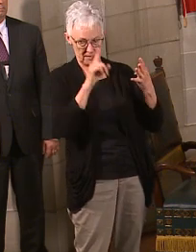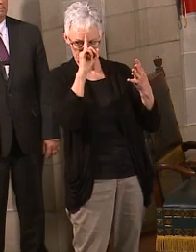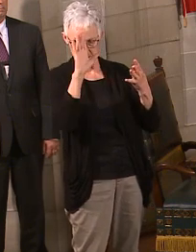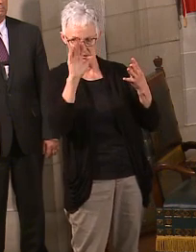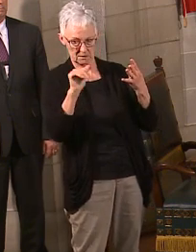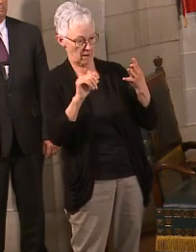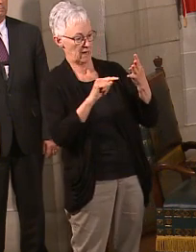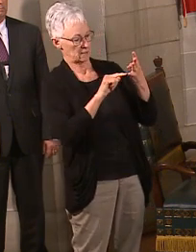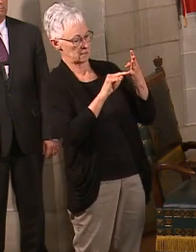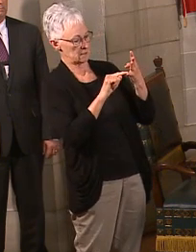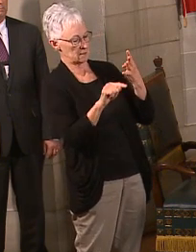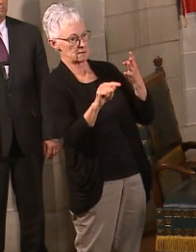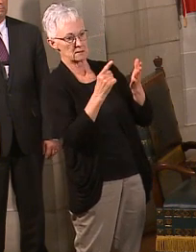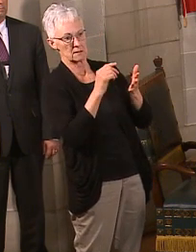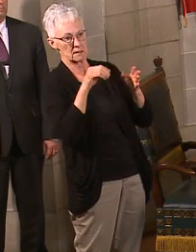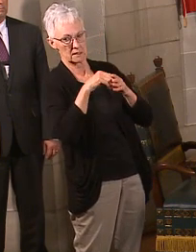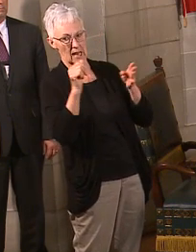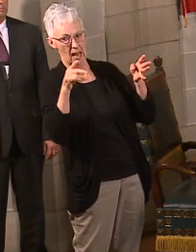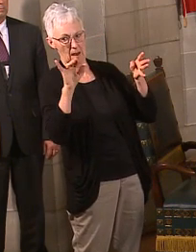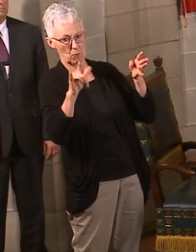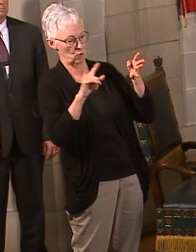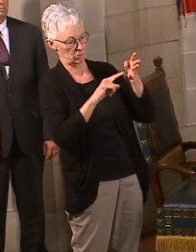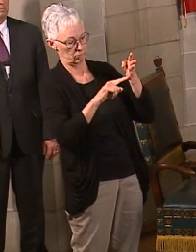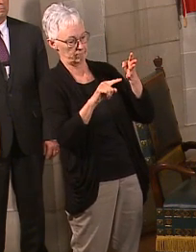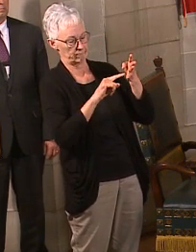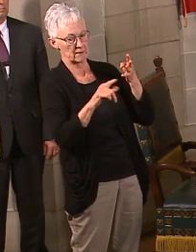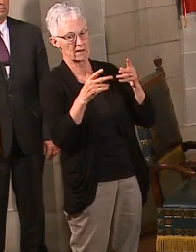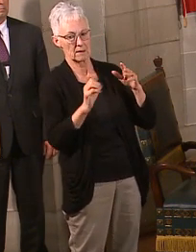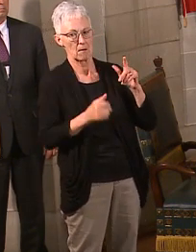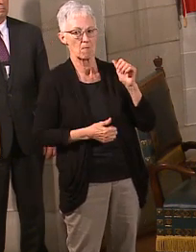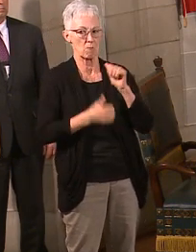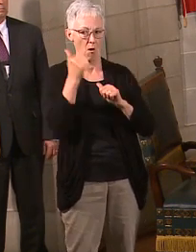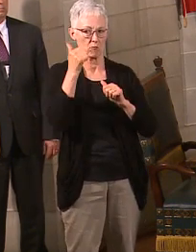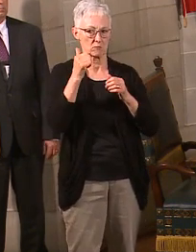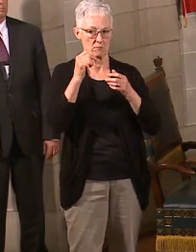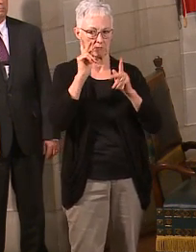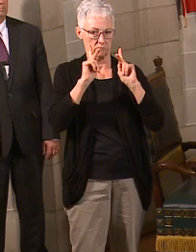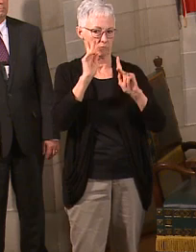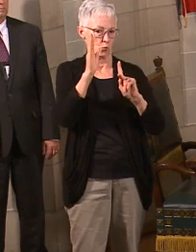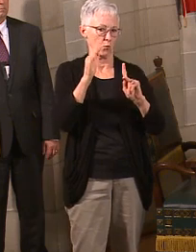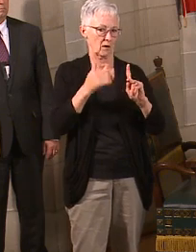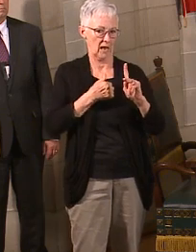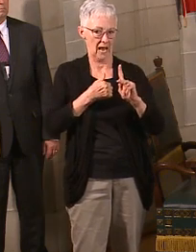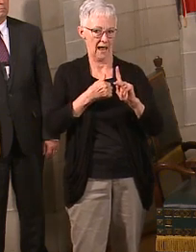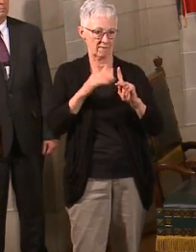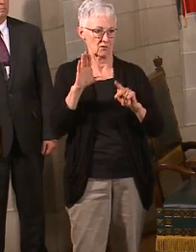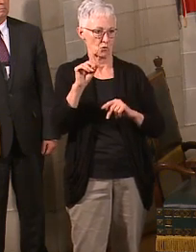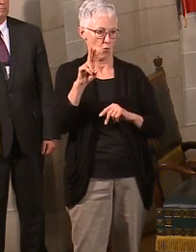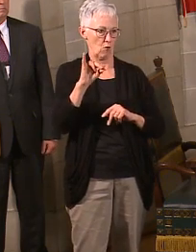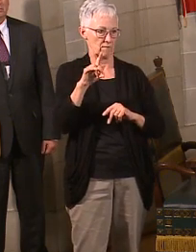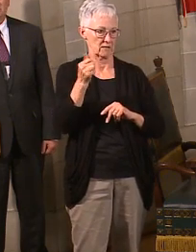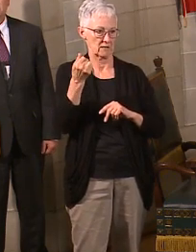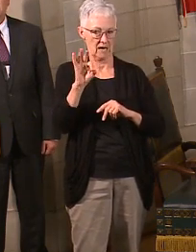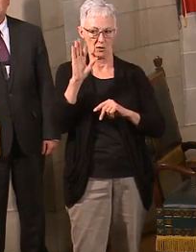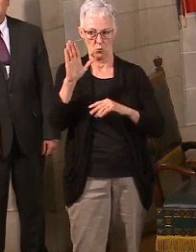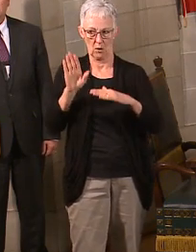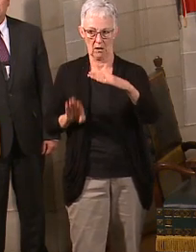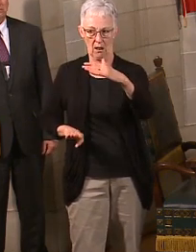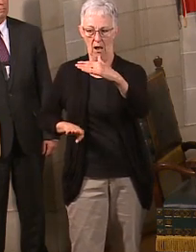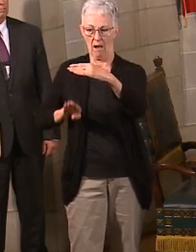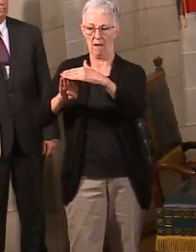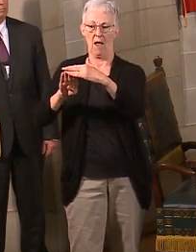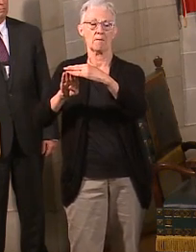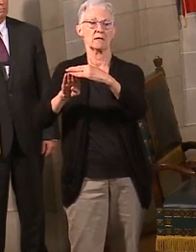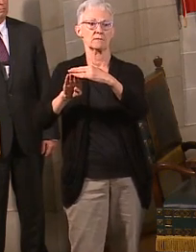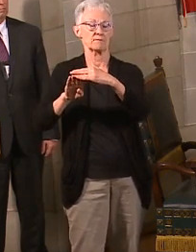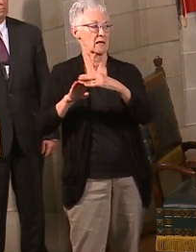state. We want to knock that down so we don't endanger those people who are most vulnerable in our society and that we don't overwhelm our healthcare system. As these charts